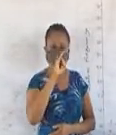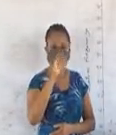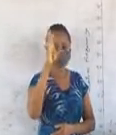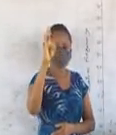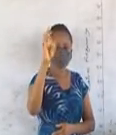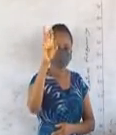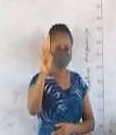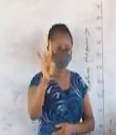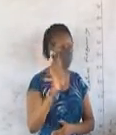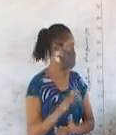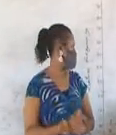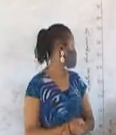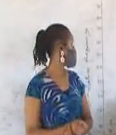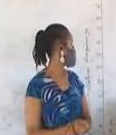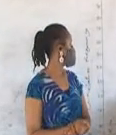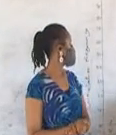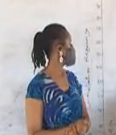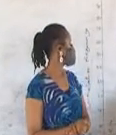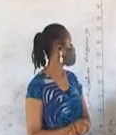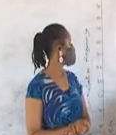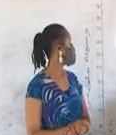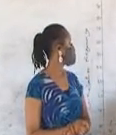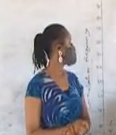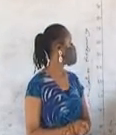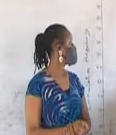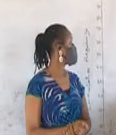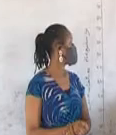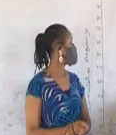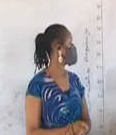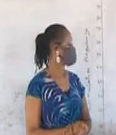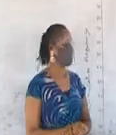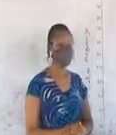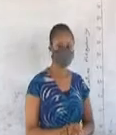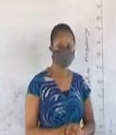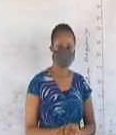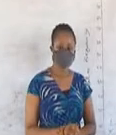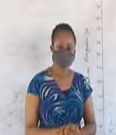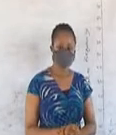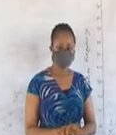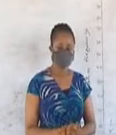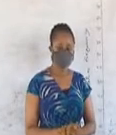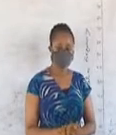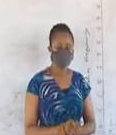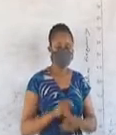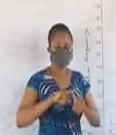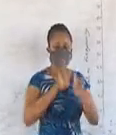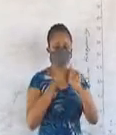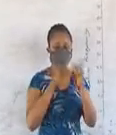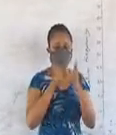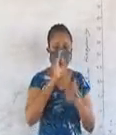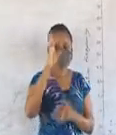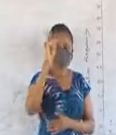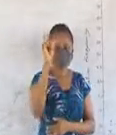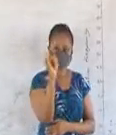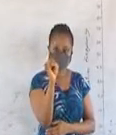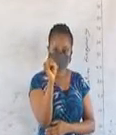78, you trace it up. 70, 78 should be somewhere there. You mark it. When it is